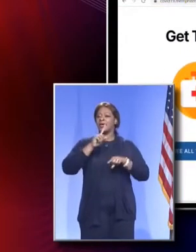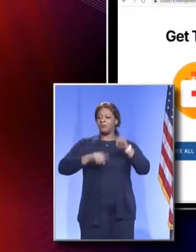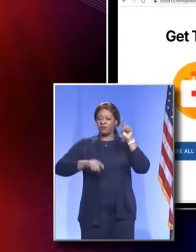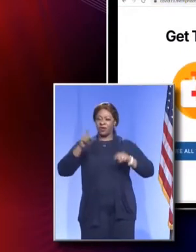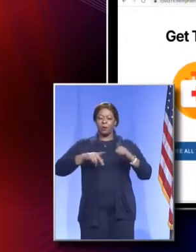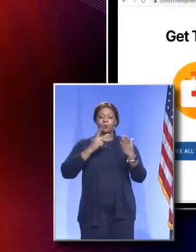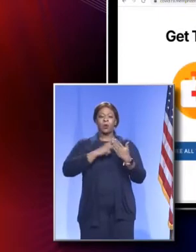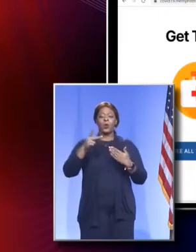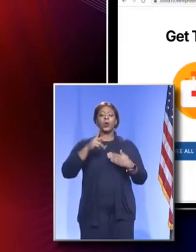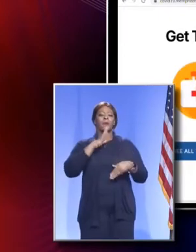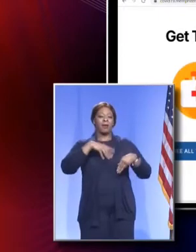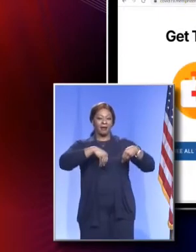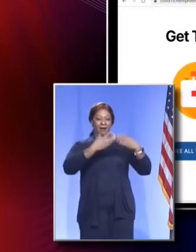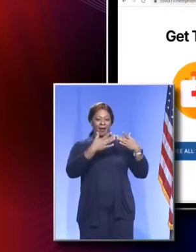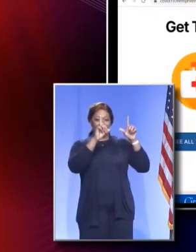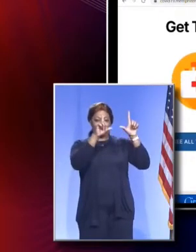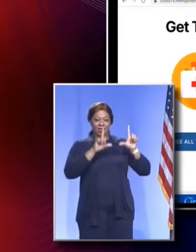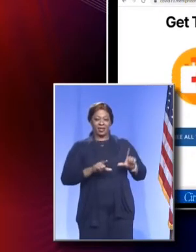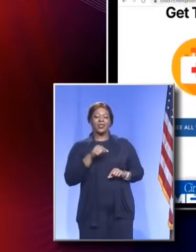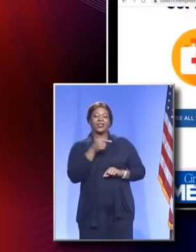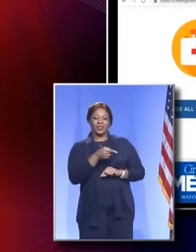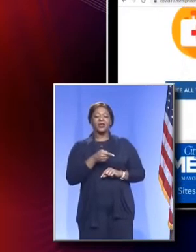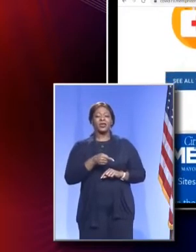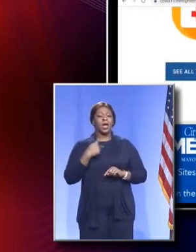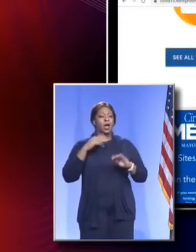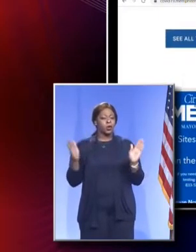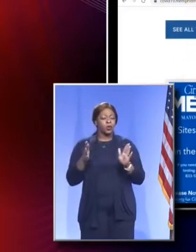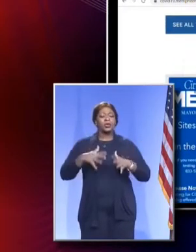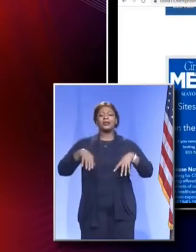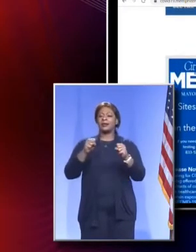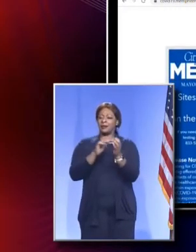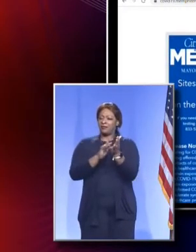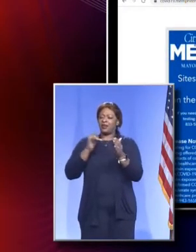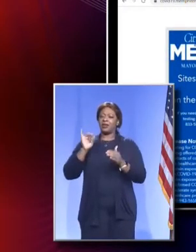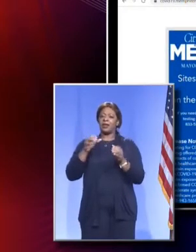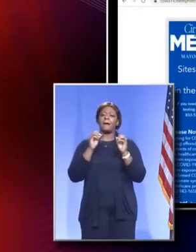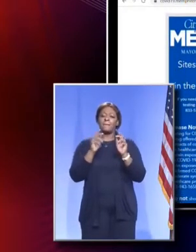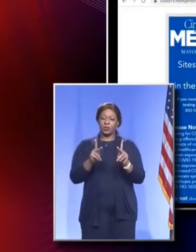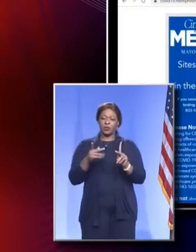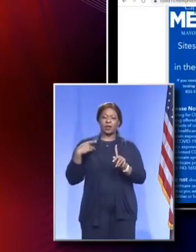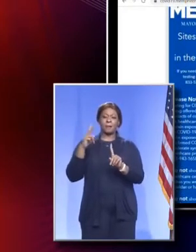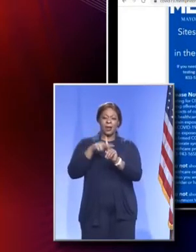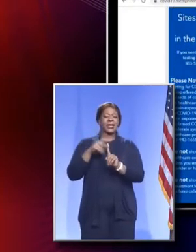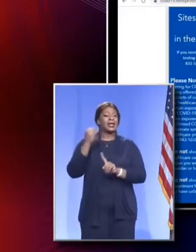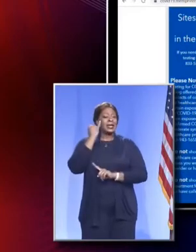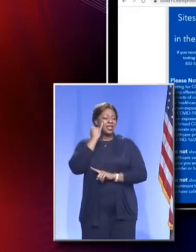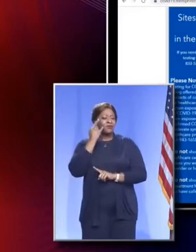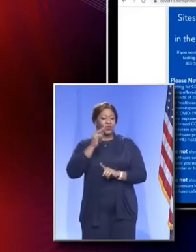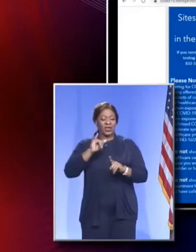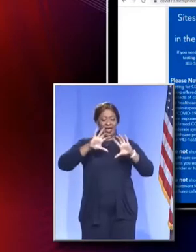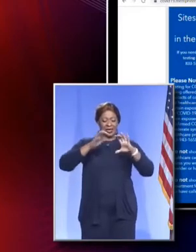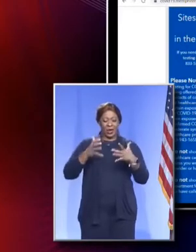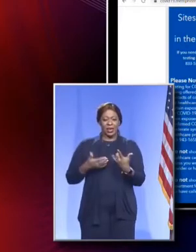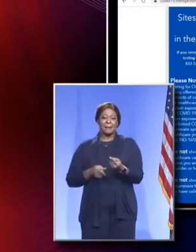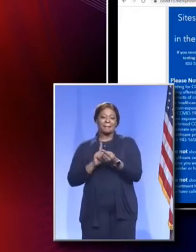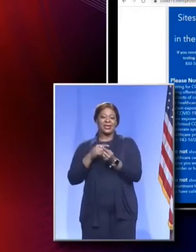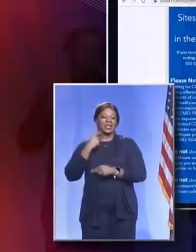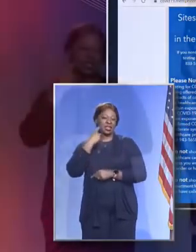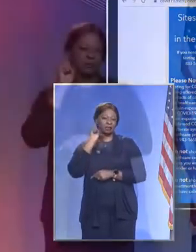will be located there. And so I encourage you to take advantage of these opportunities if you are in a category that allows you to do